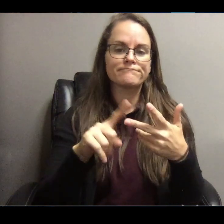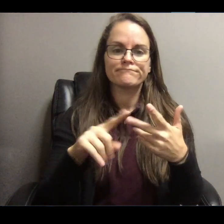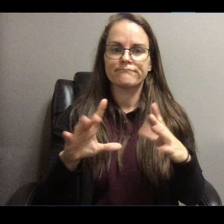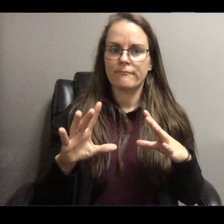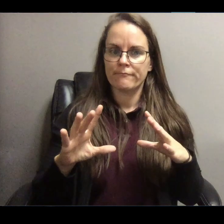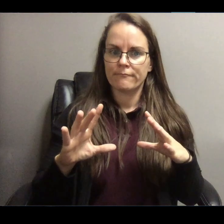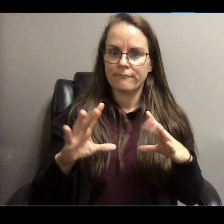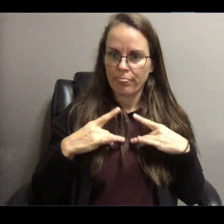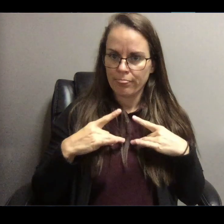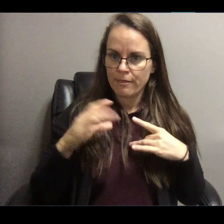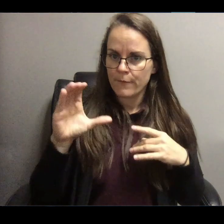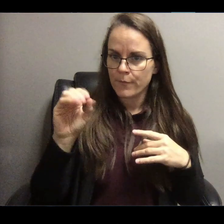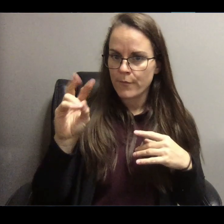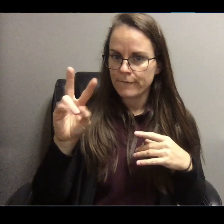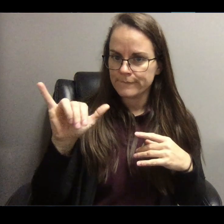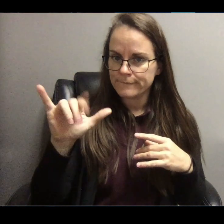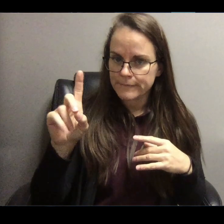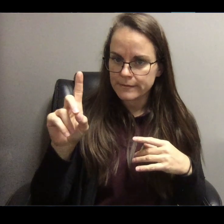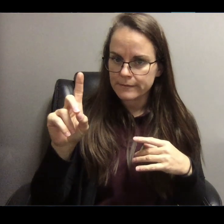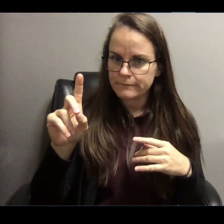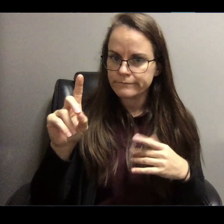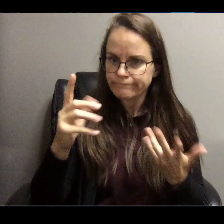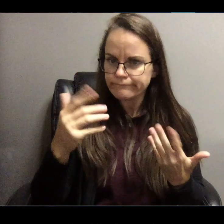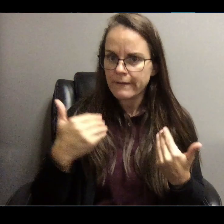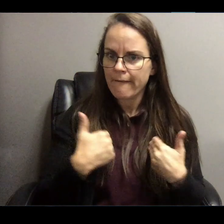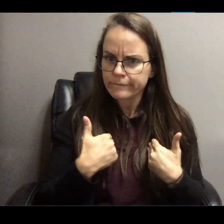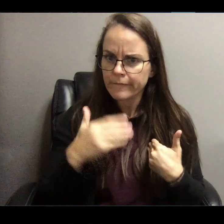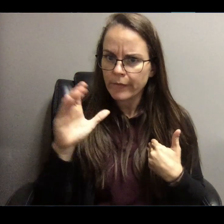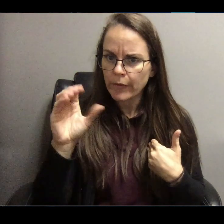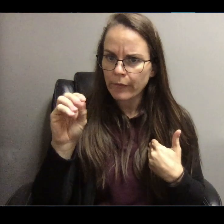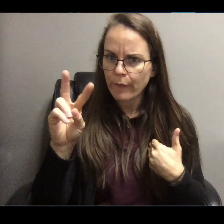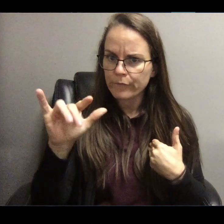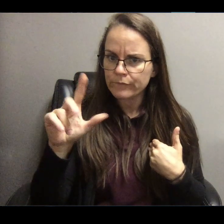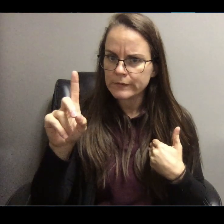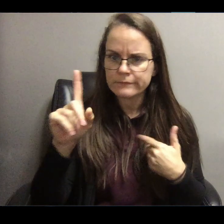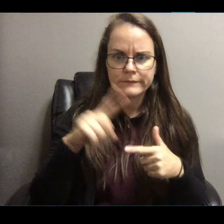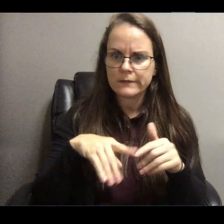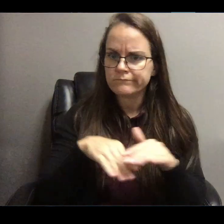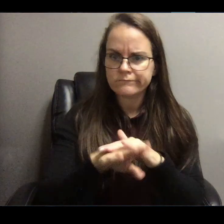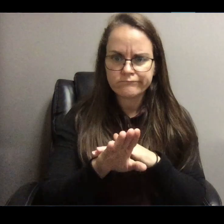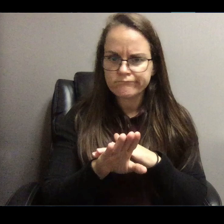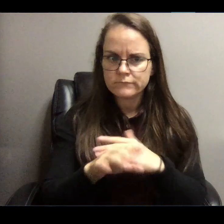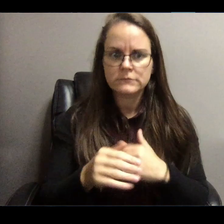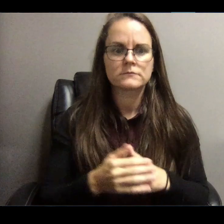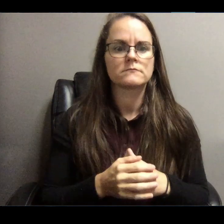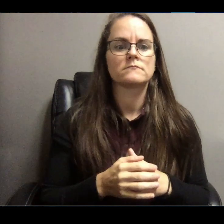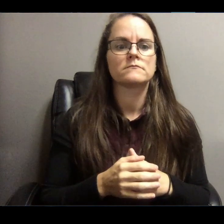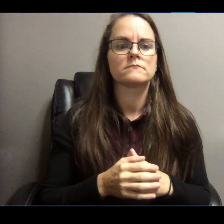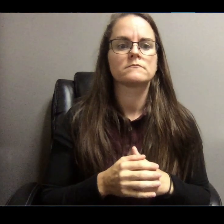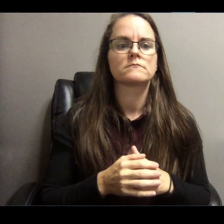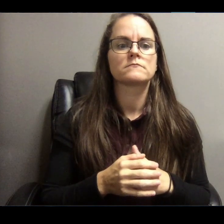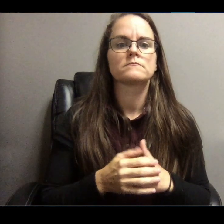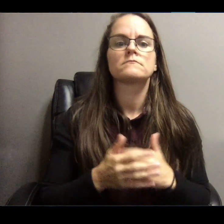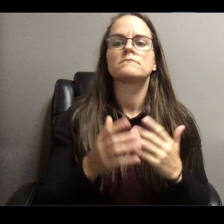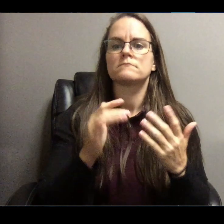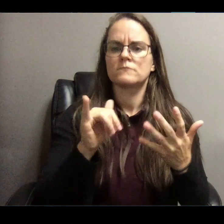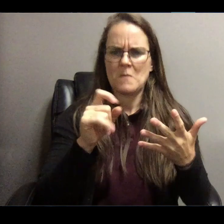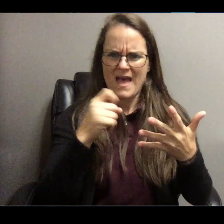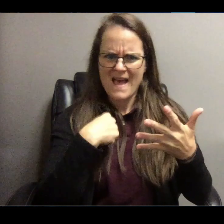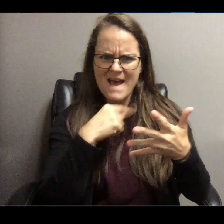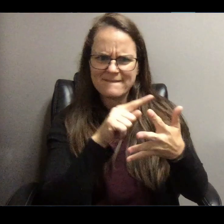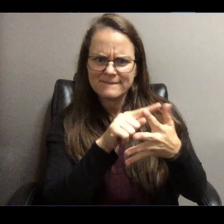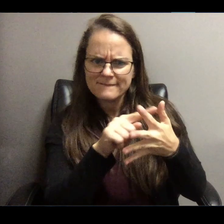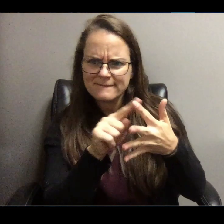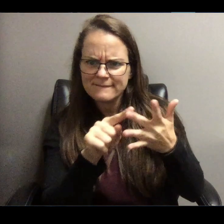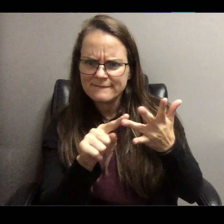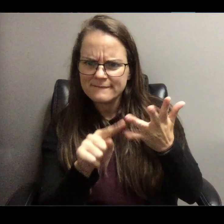You must have contracted COVID and thus are not able to attend an in-person voting site. And there